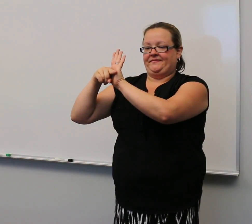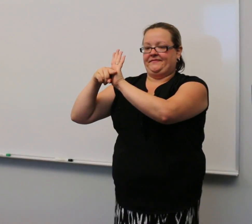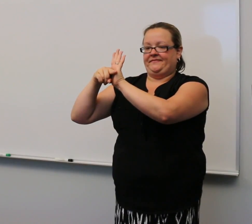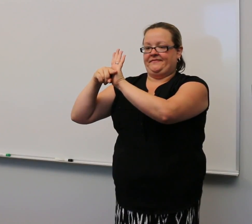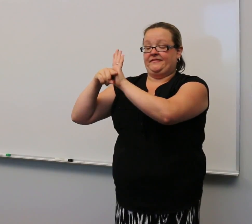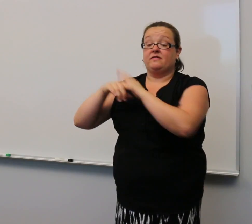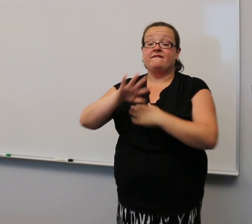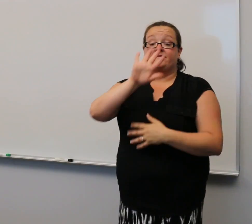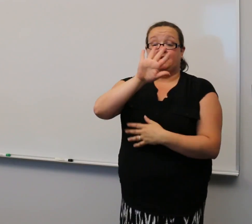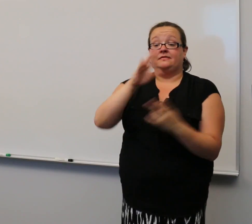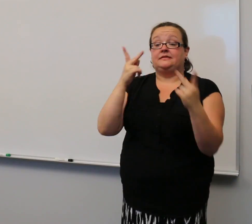is -5.